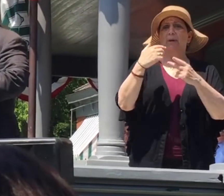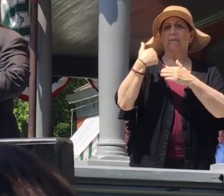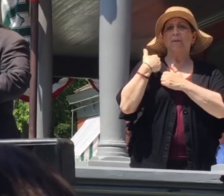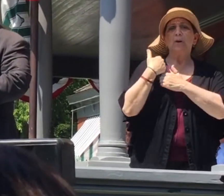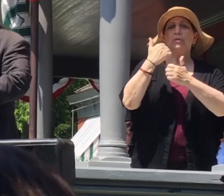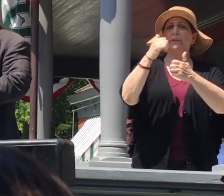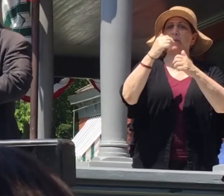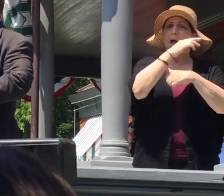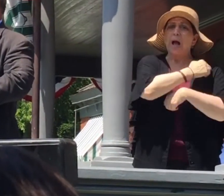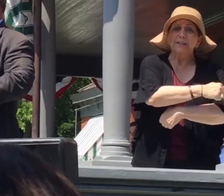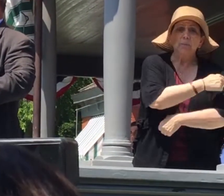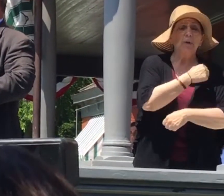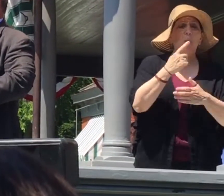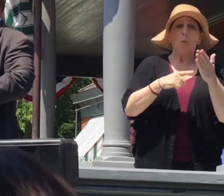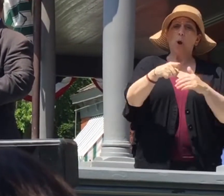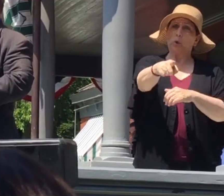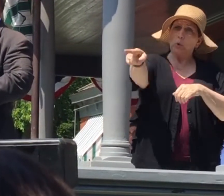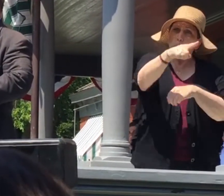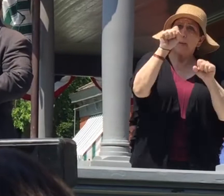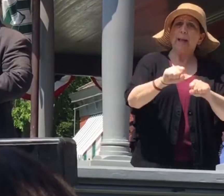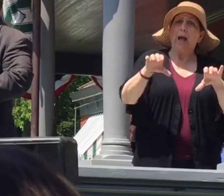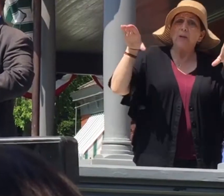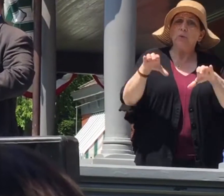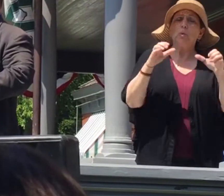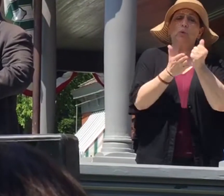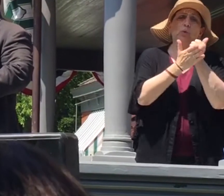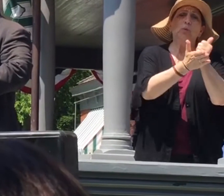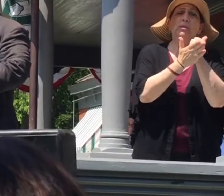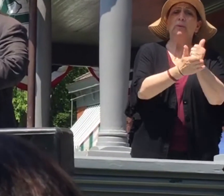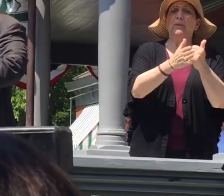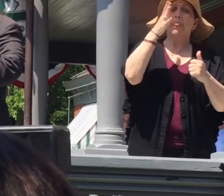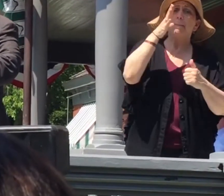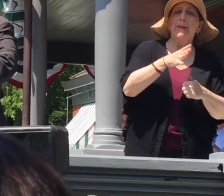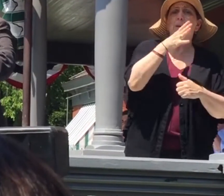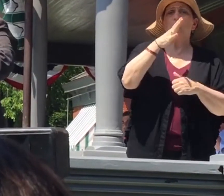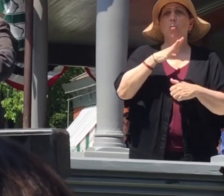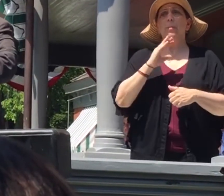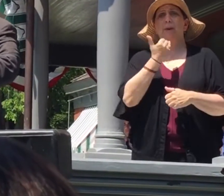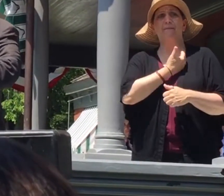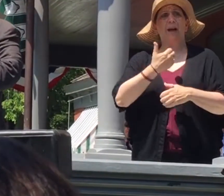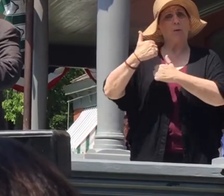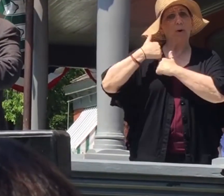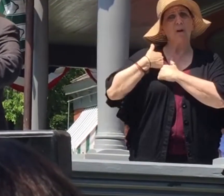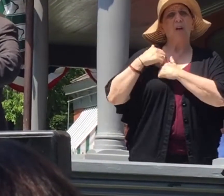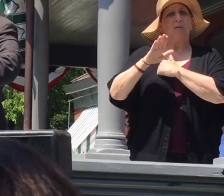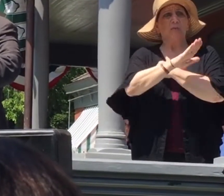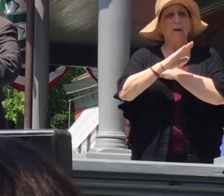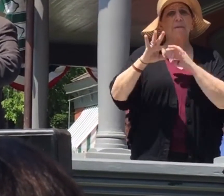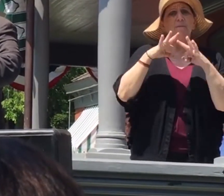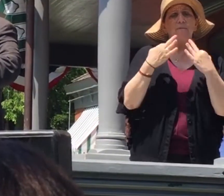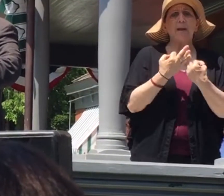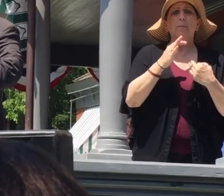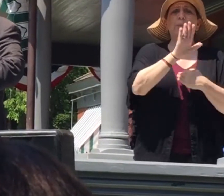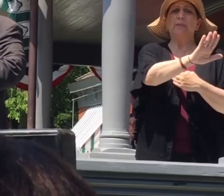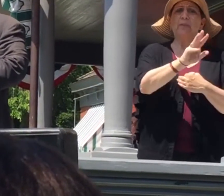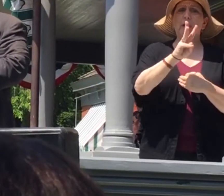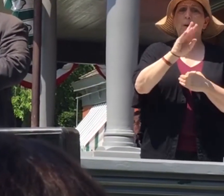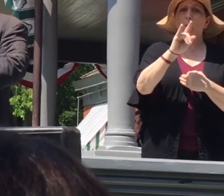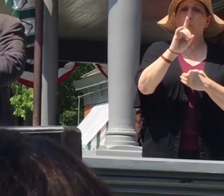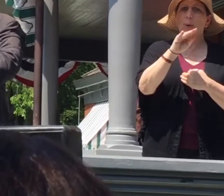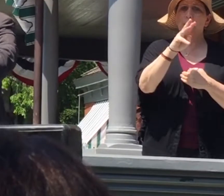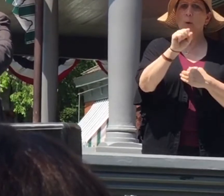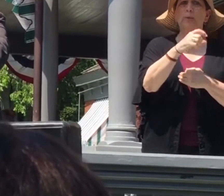or USO what you can do to assist the men and women of our armed forces, their families, their widows, and